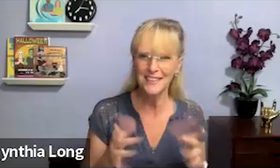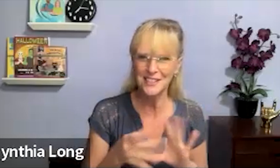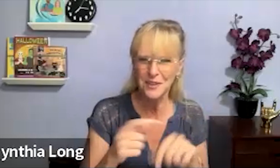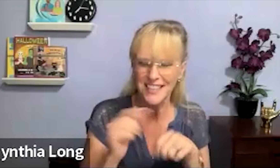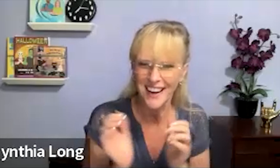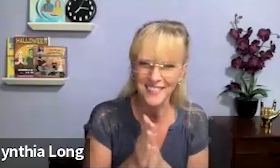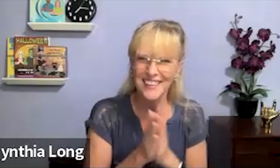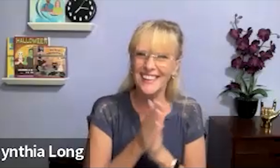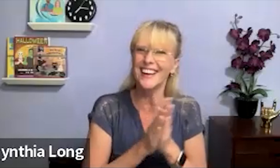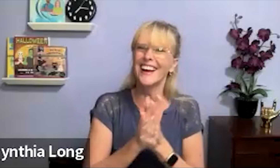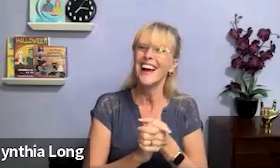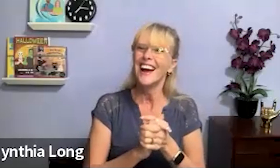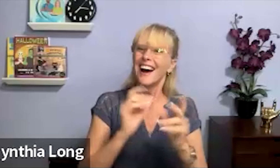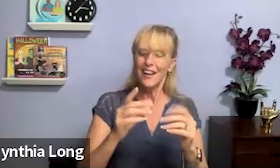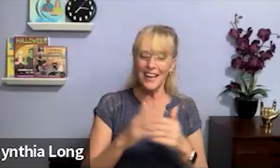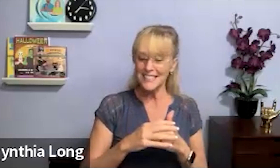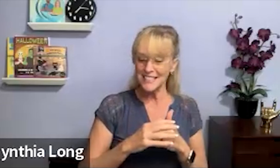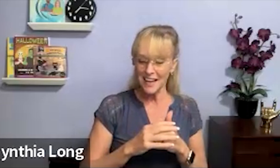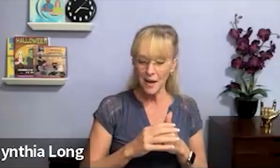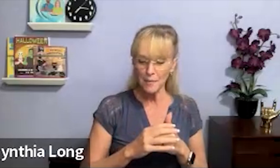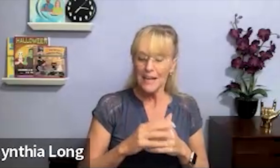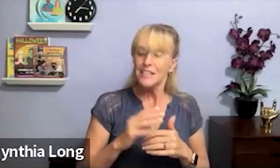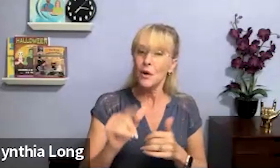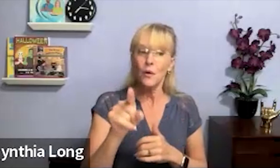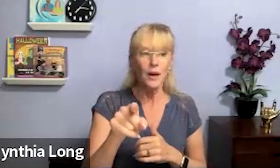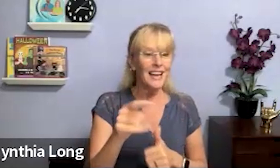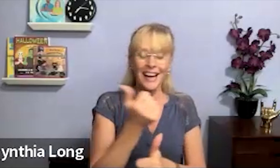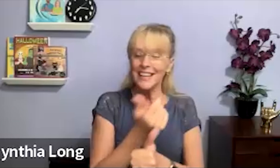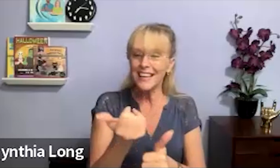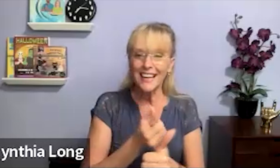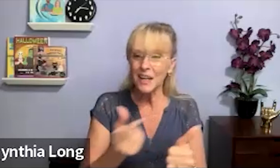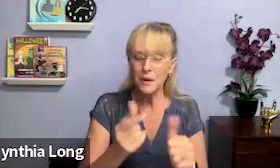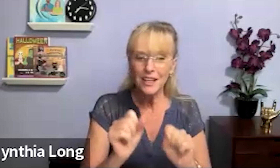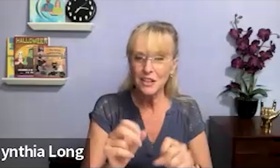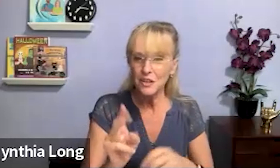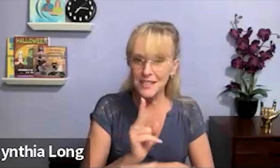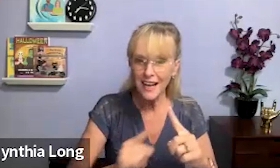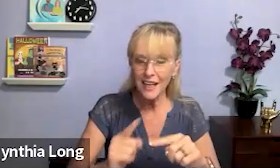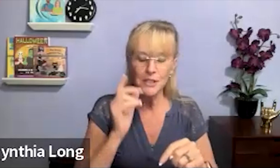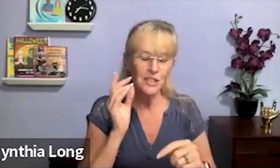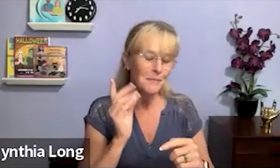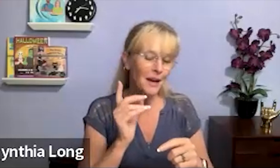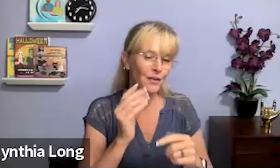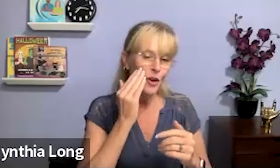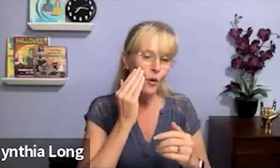it's story time. Okay. So again, anyone can use sign language. It's a matter of